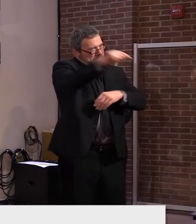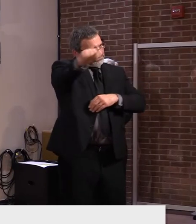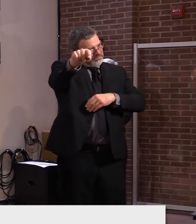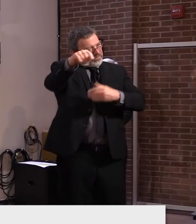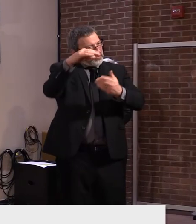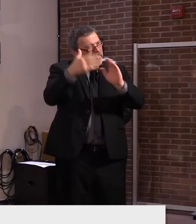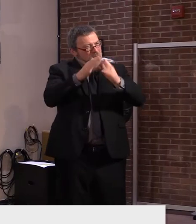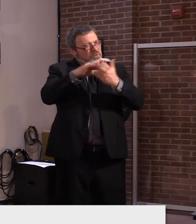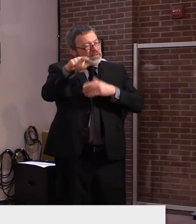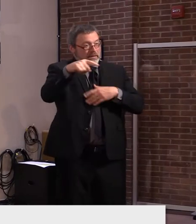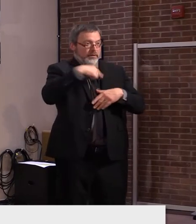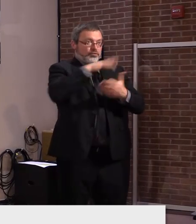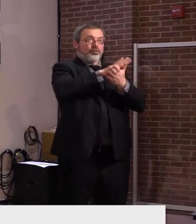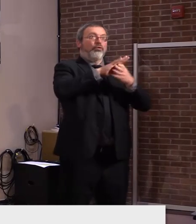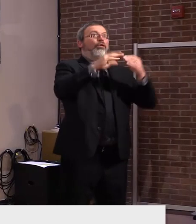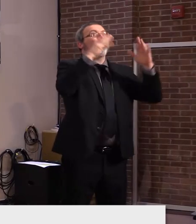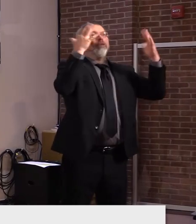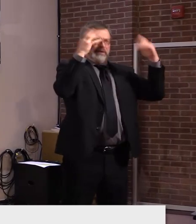Thanks a lot.